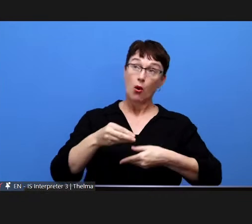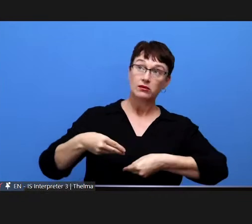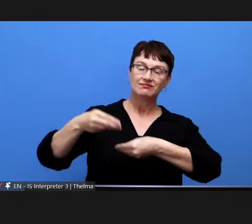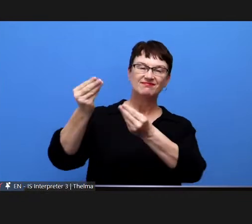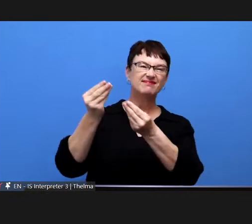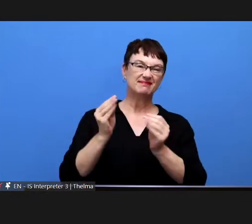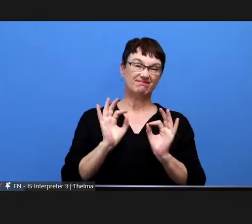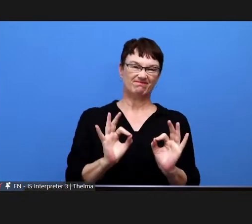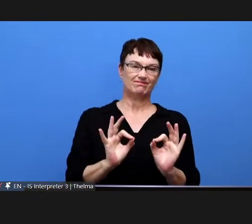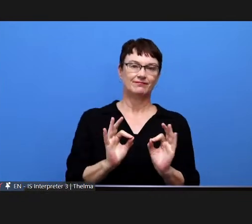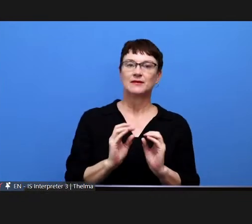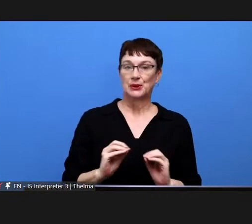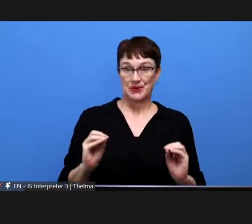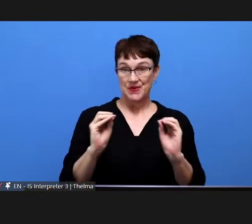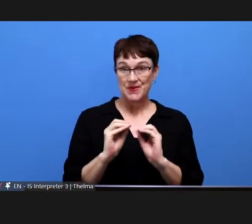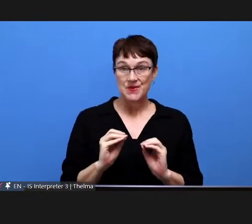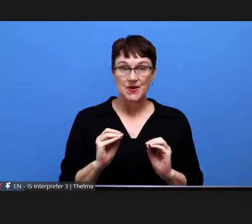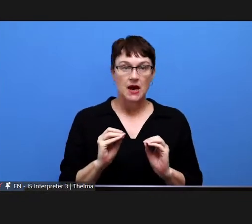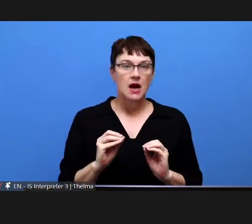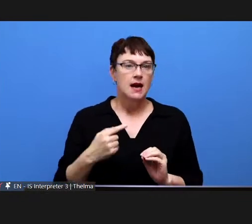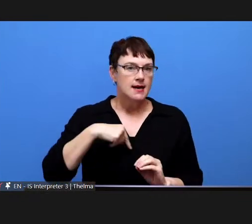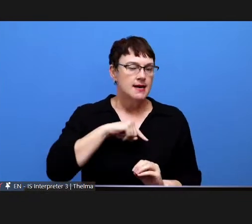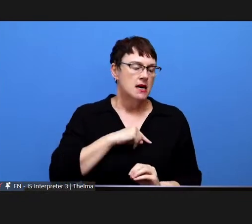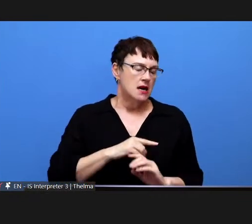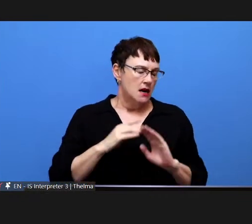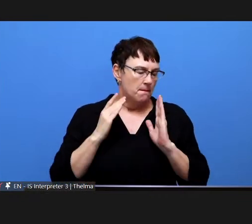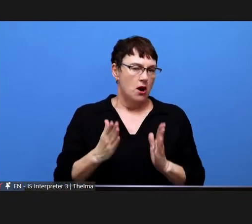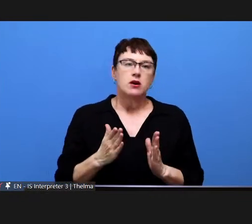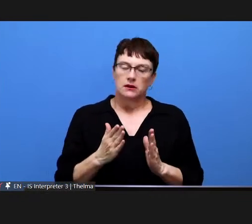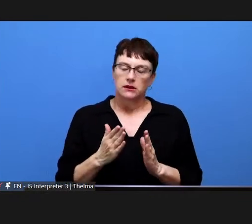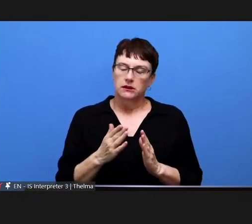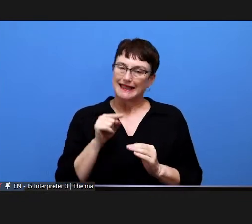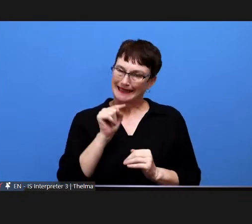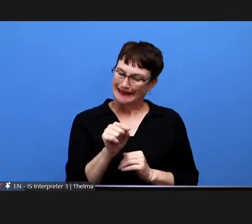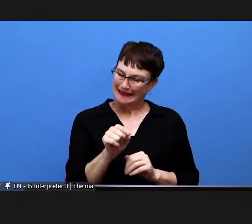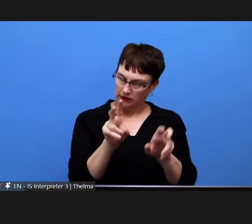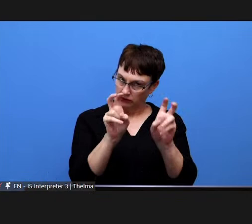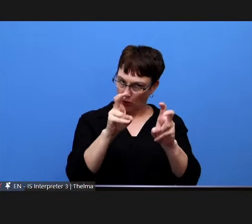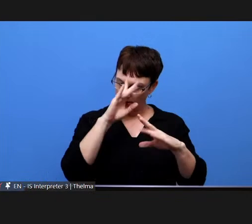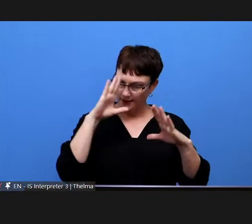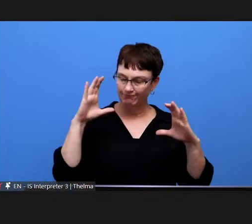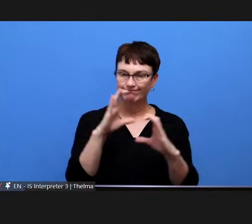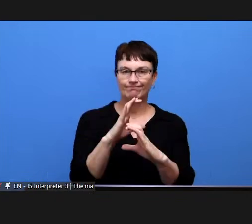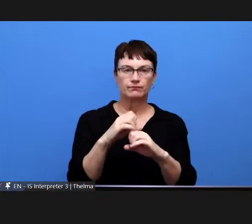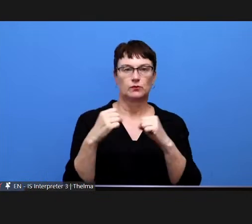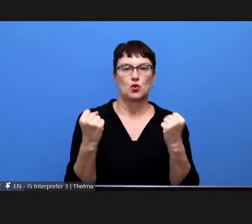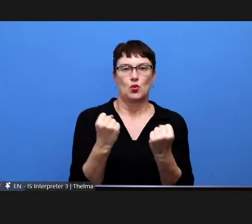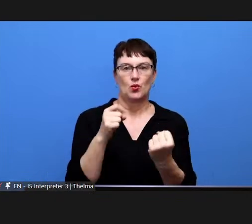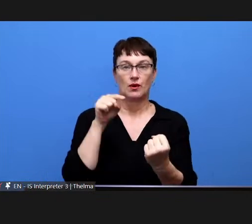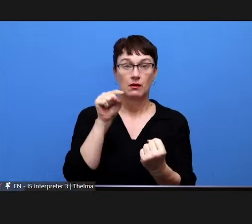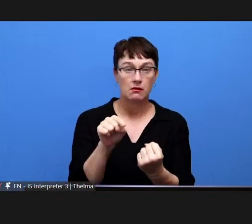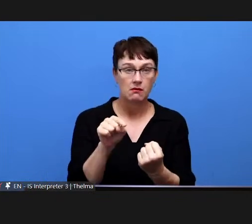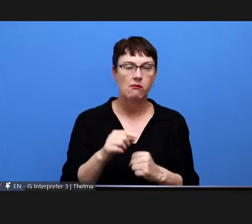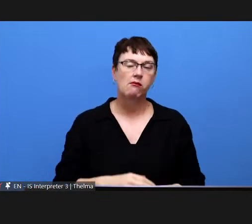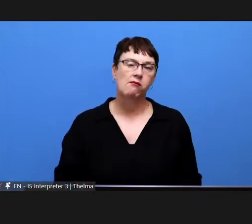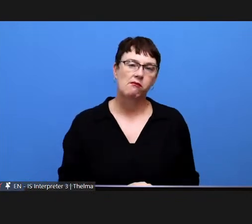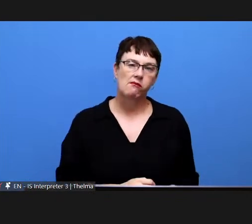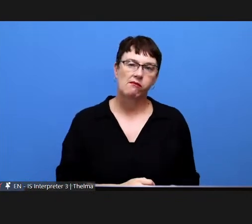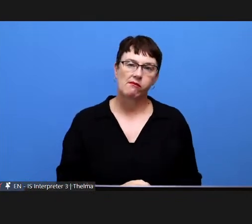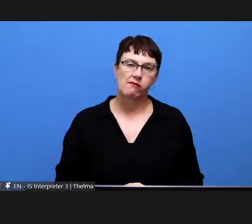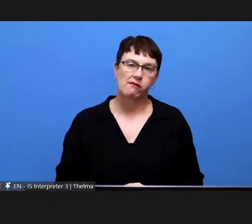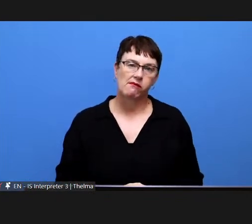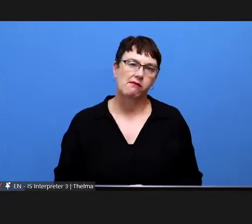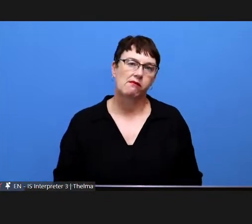But also to say that there is also need to enhance like standardization of reporting systems and